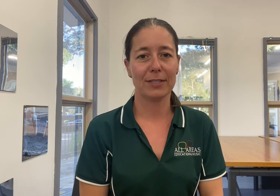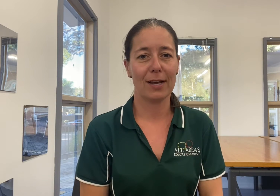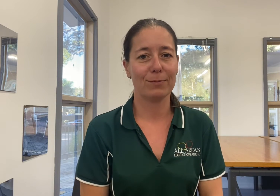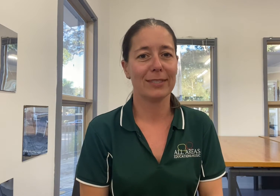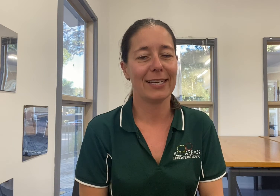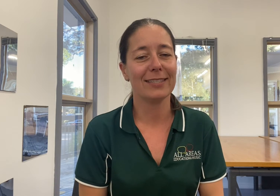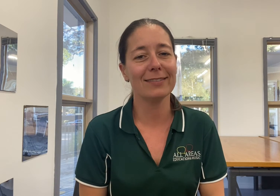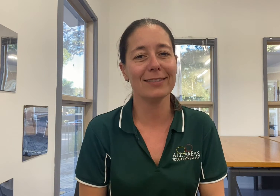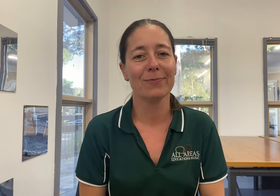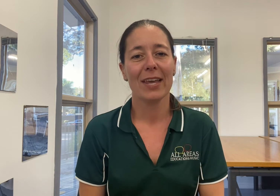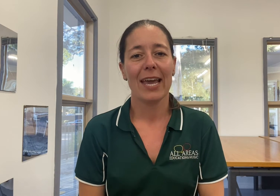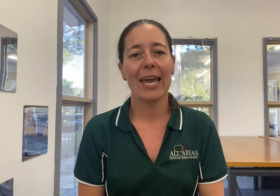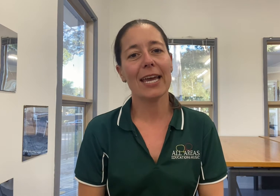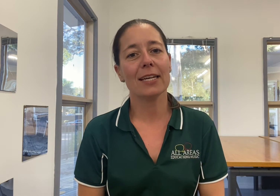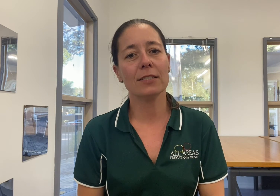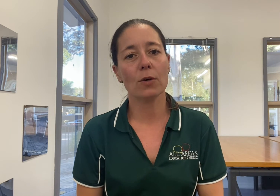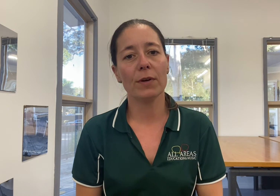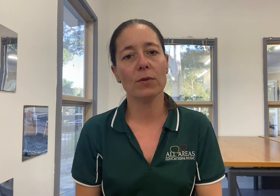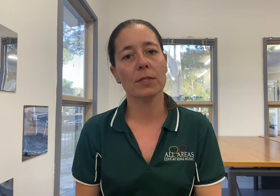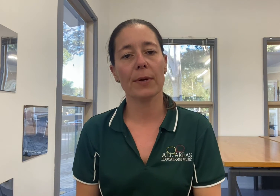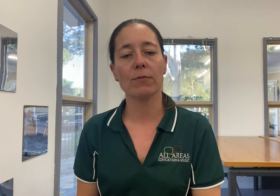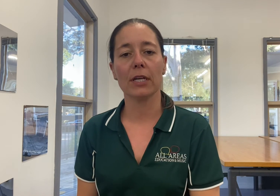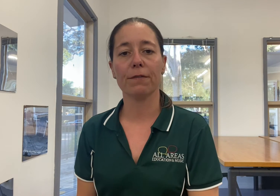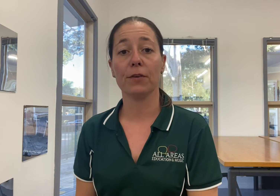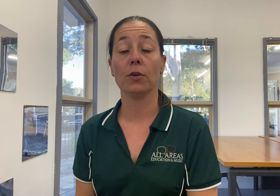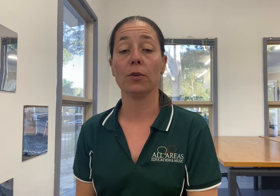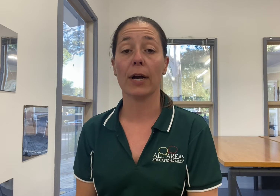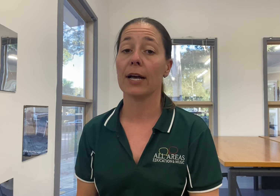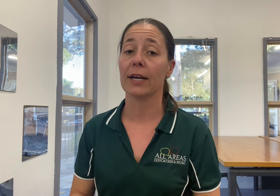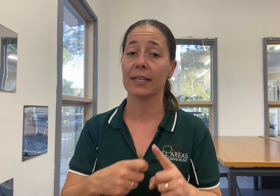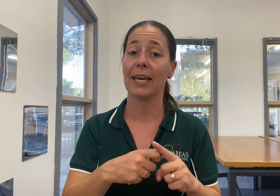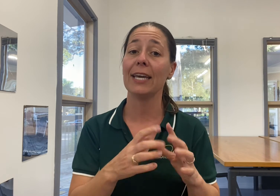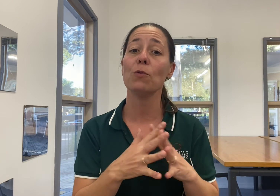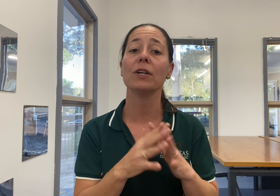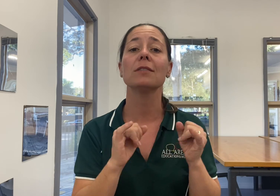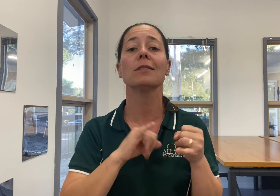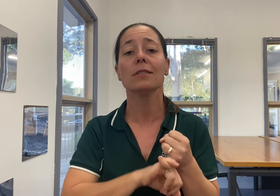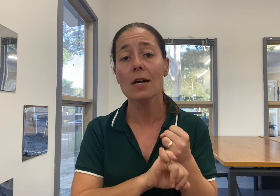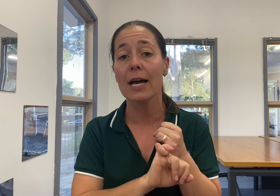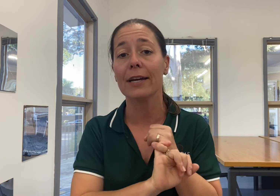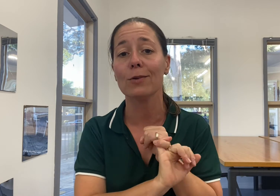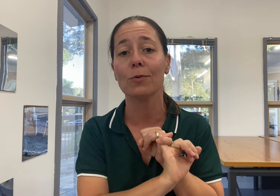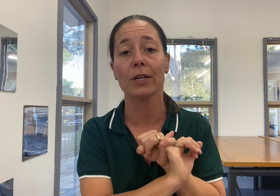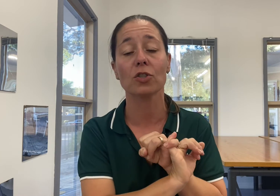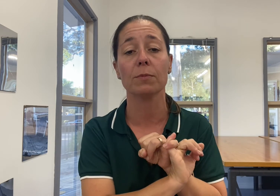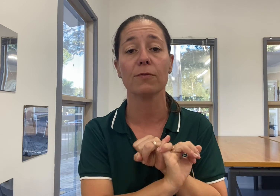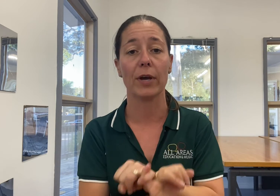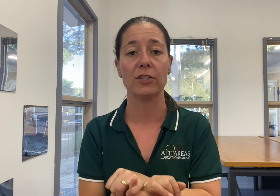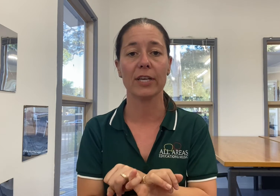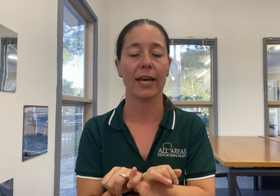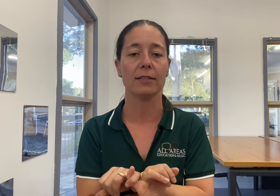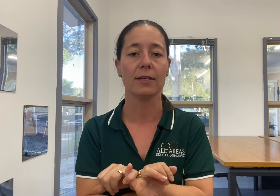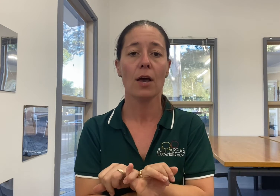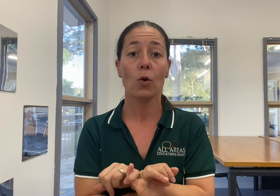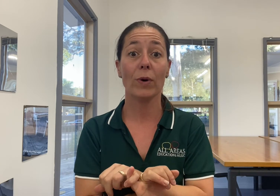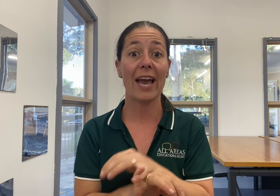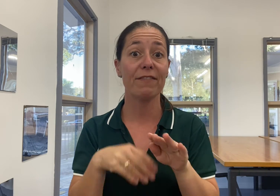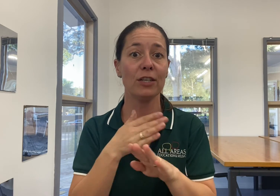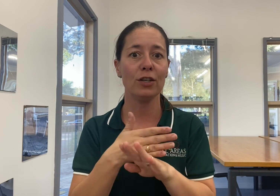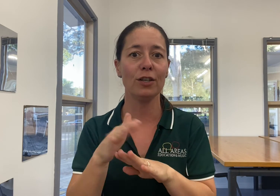summertime seasons. And we've also been running a few keyword sign workshops for educators. We have a new